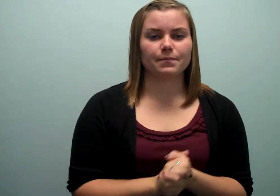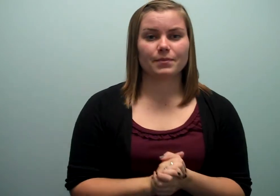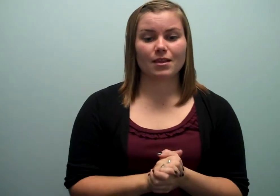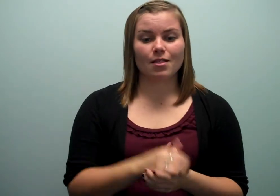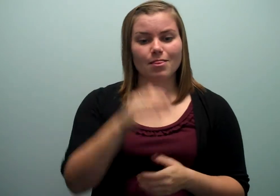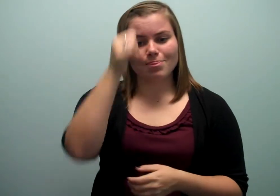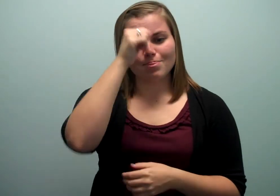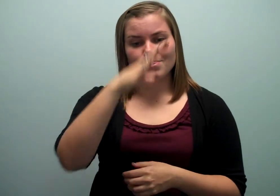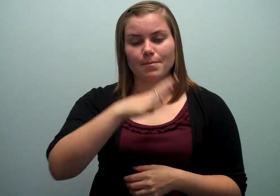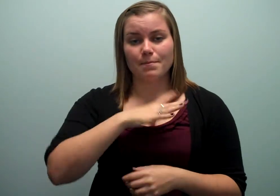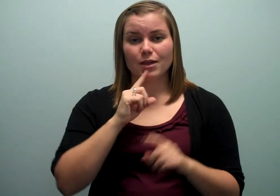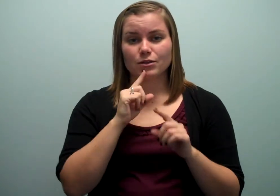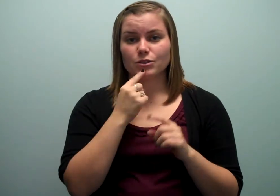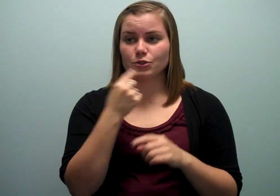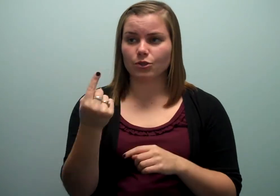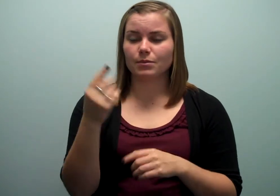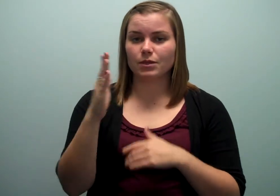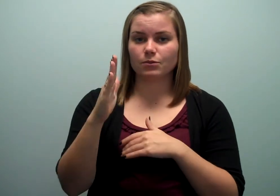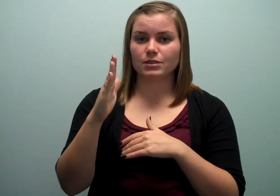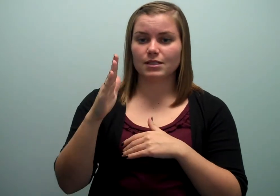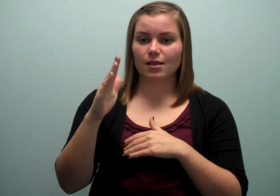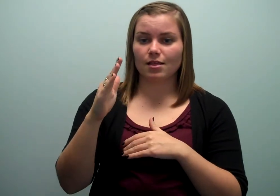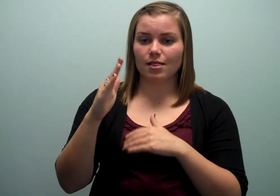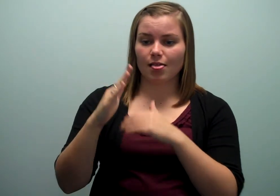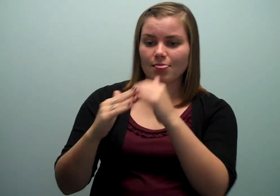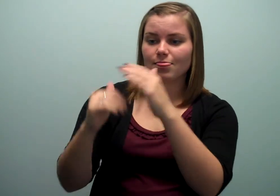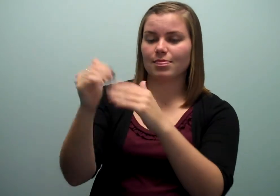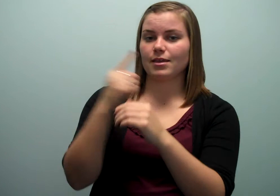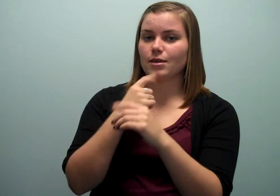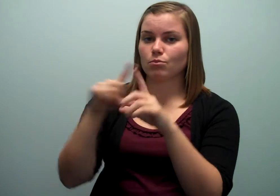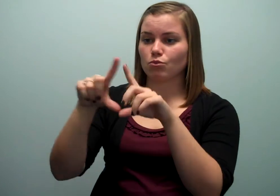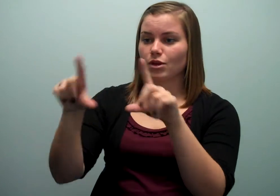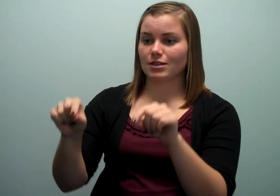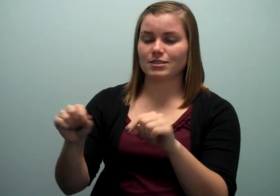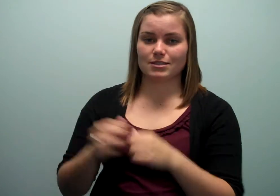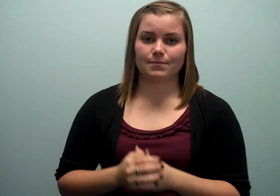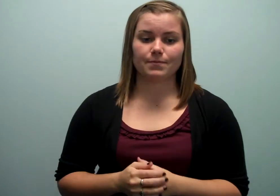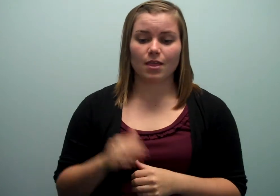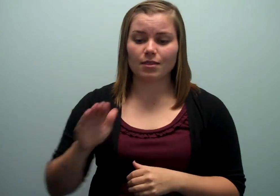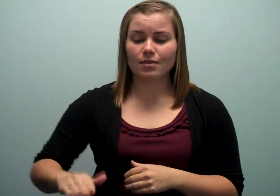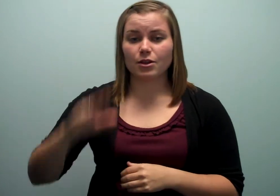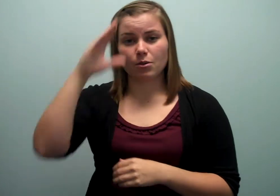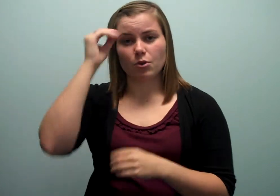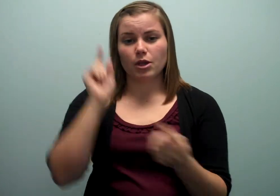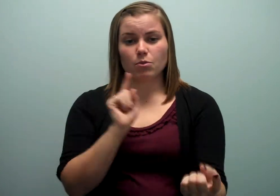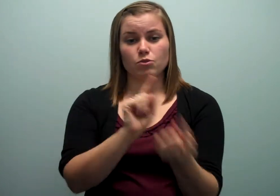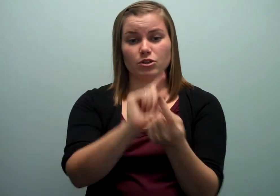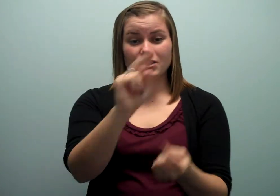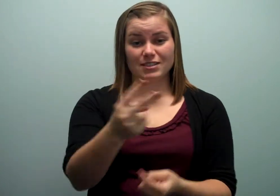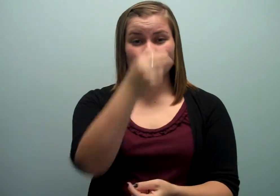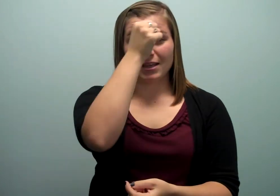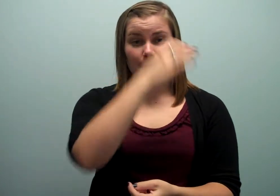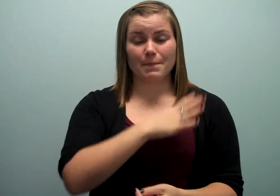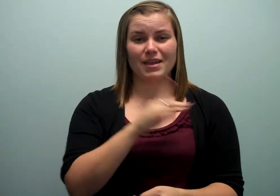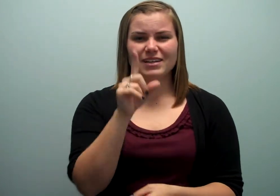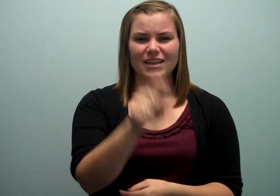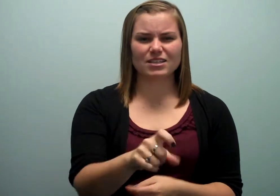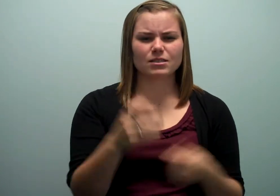he responded, "I'm laying bricks." The little boy approached the second brick mason and asked him, "What are you